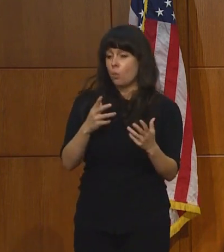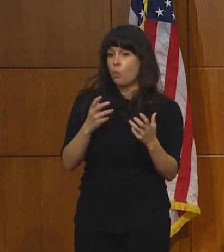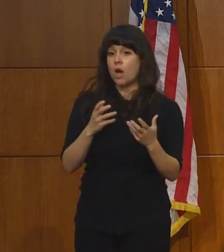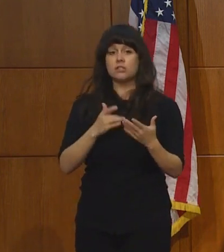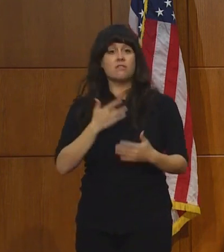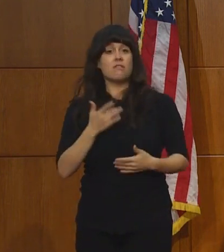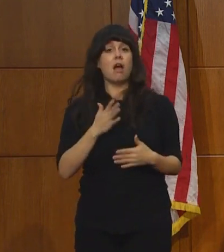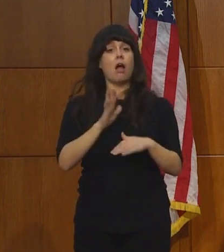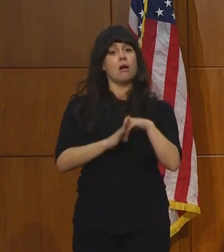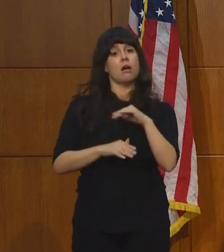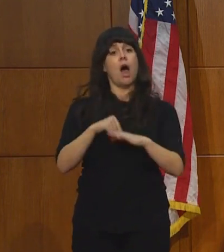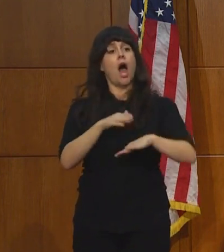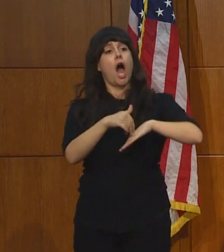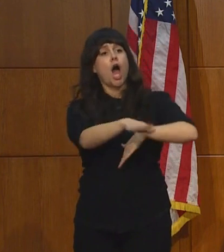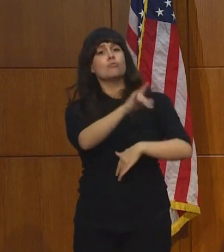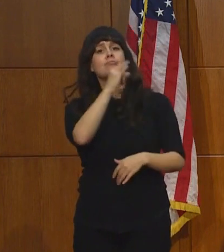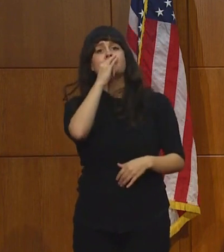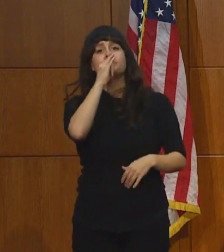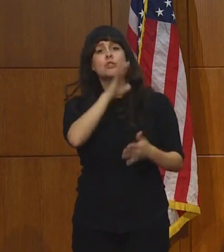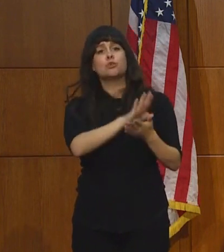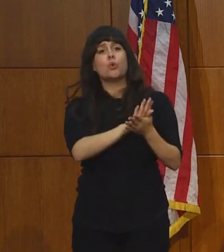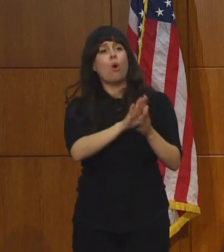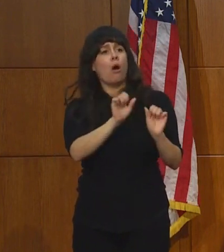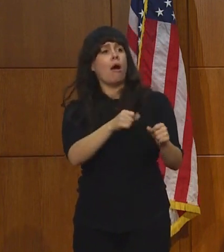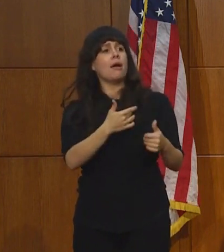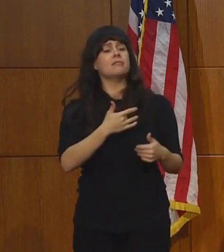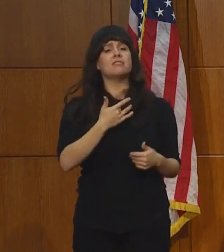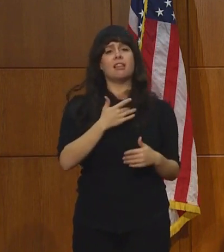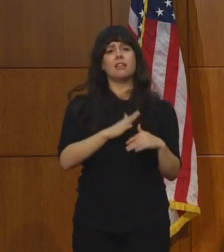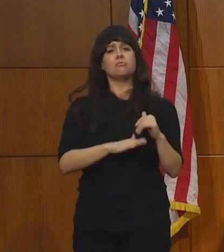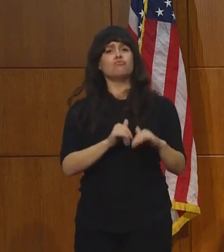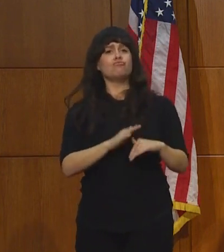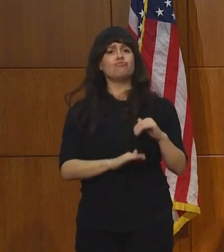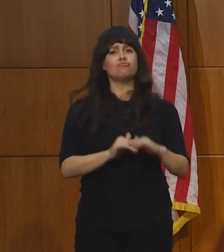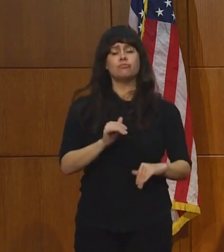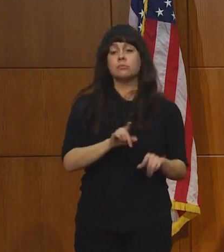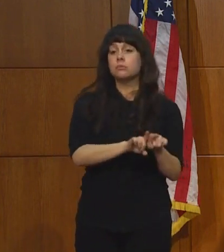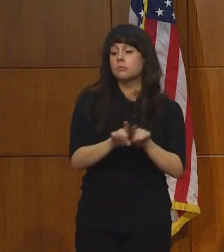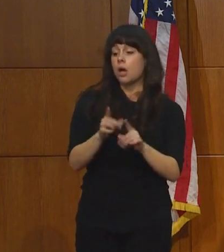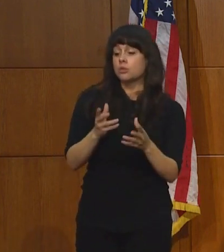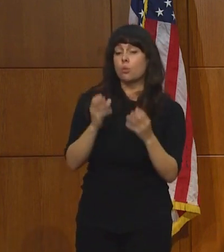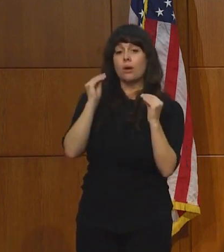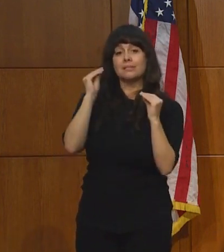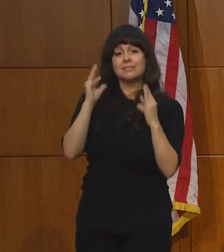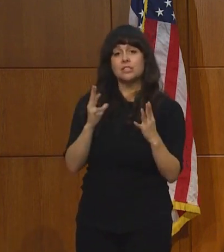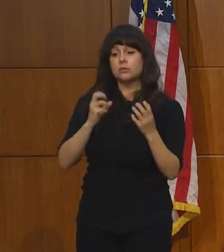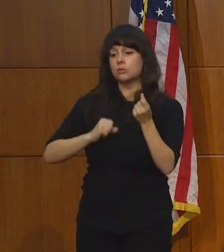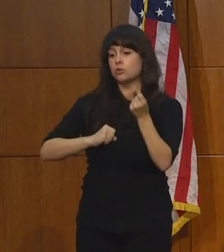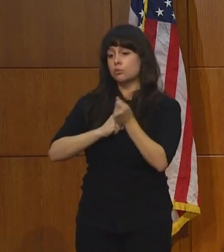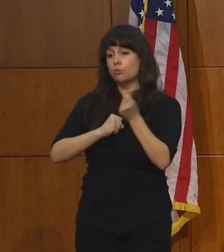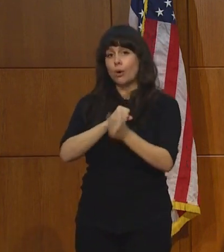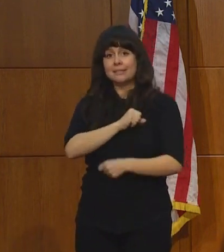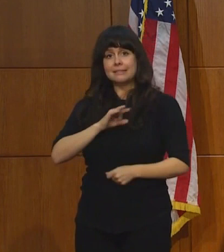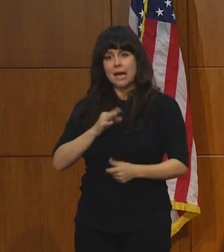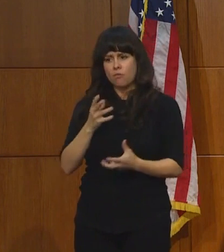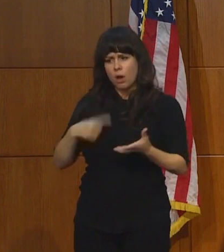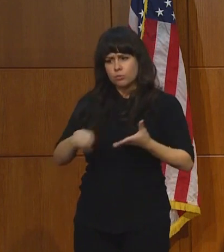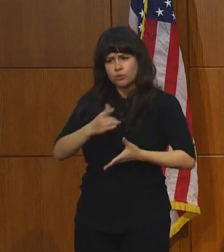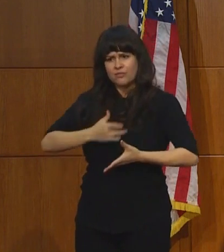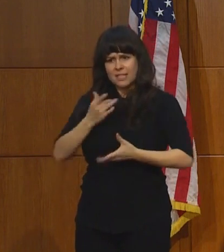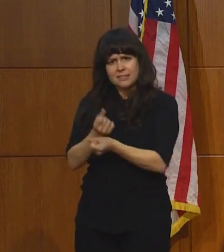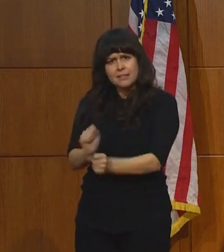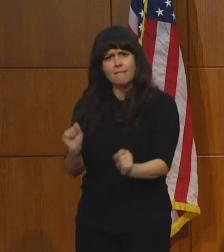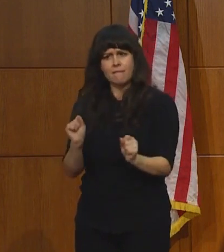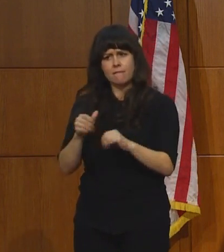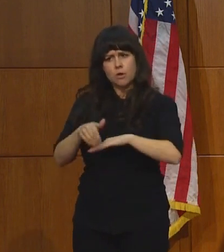comfortable sending their children back to school, and we also want teachers and support staff to feel safe going back to